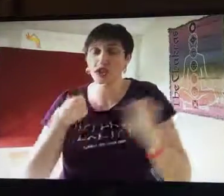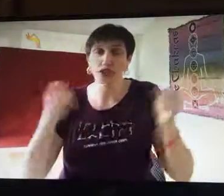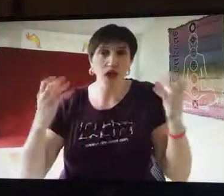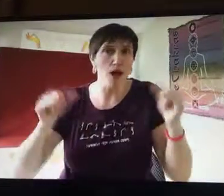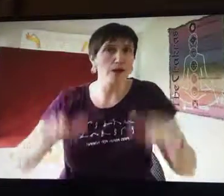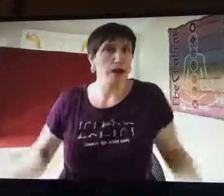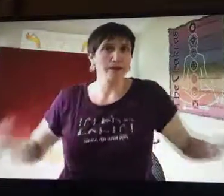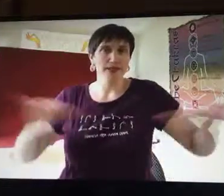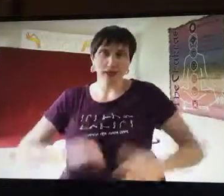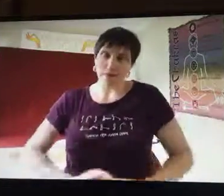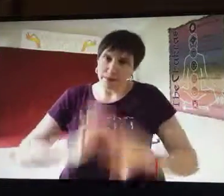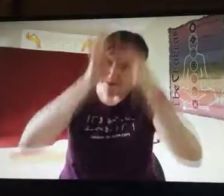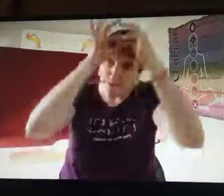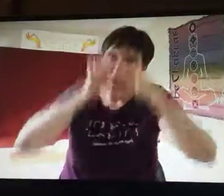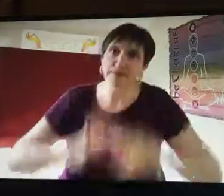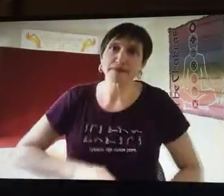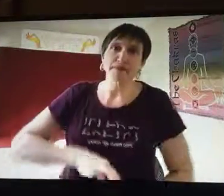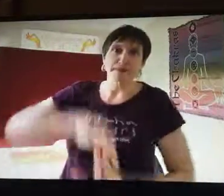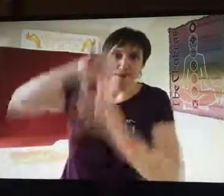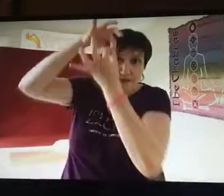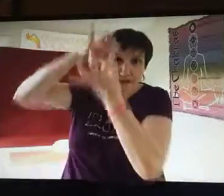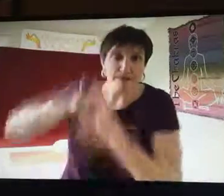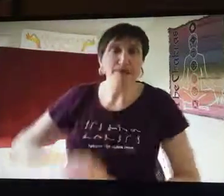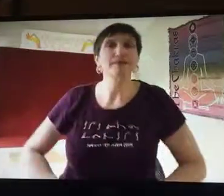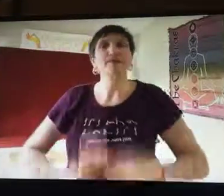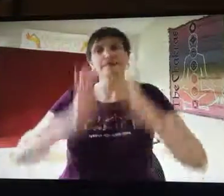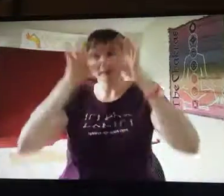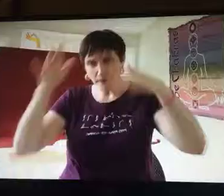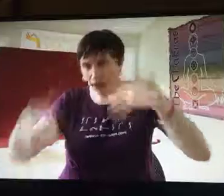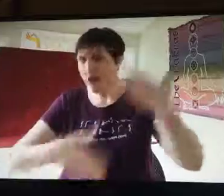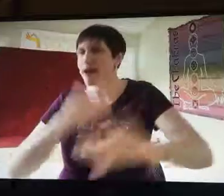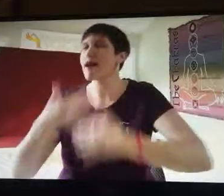The past 6 years, so many people have signed this.